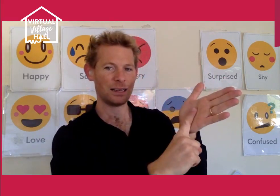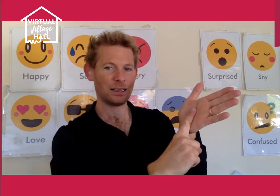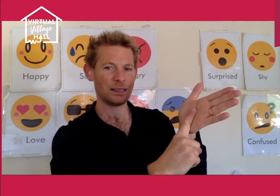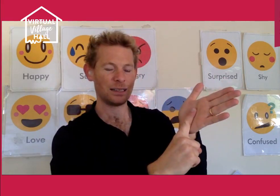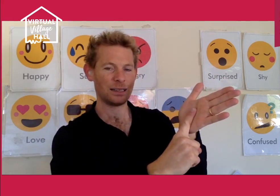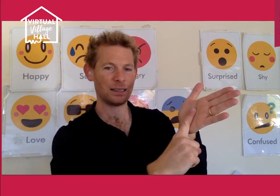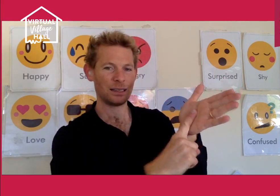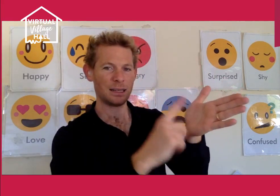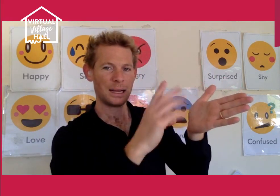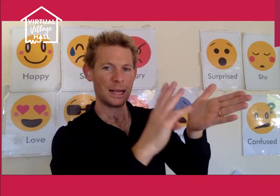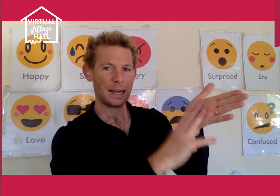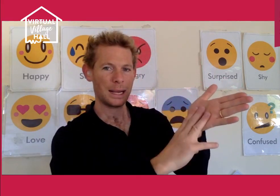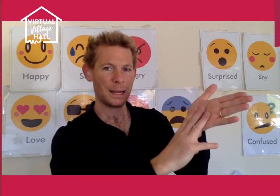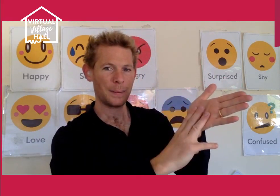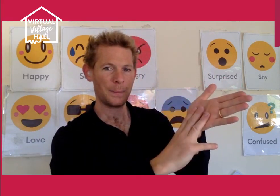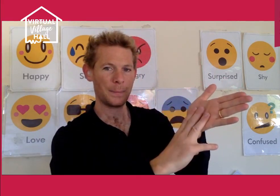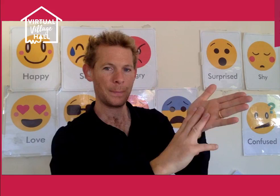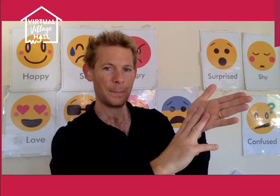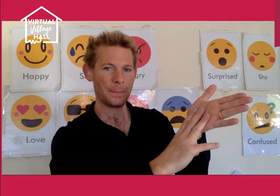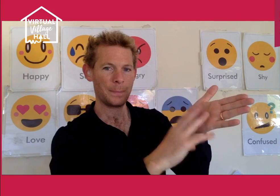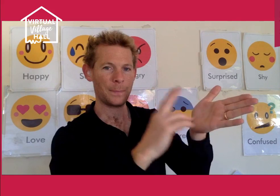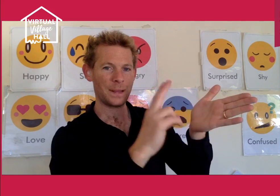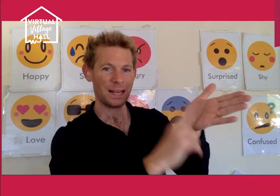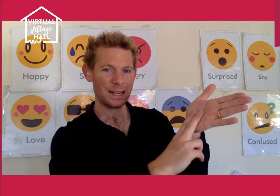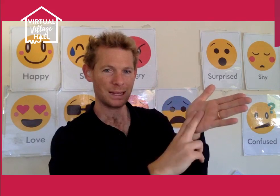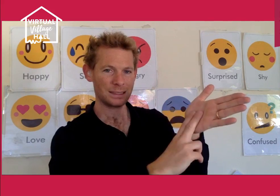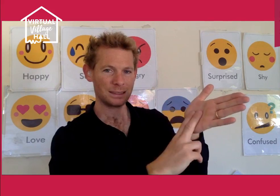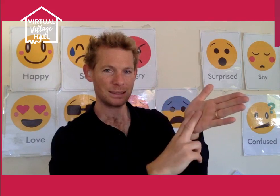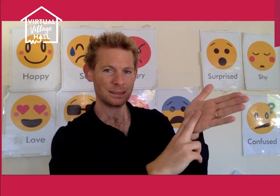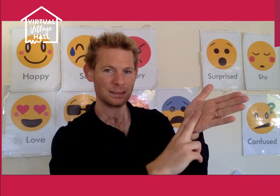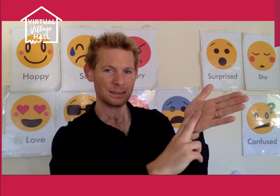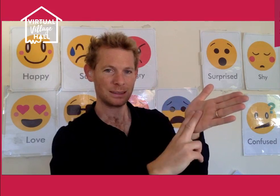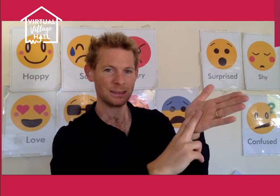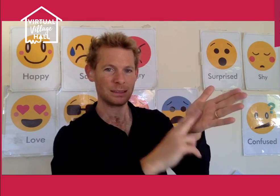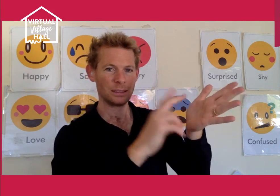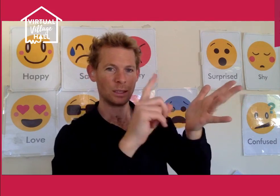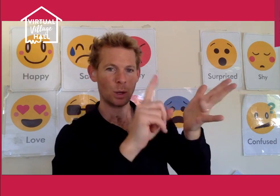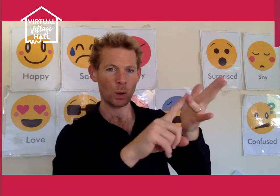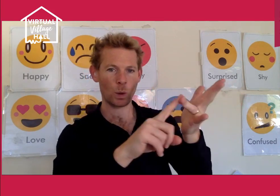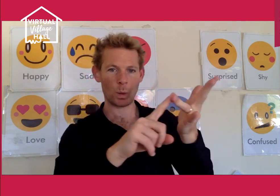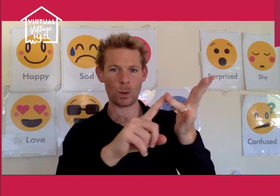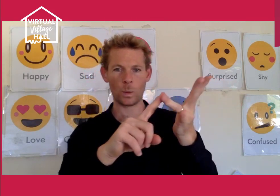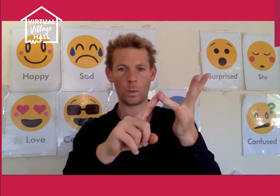L, M, N, O,